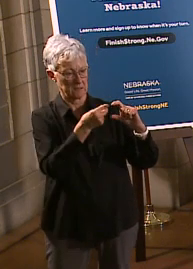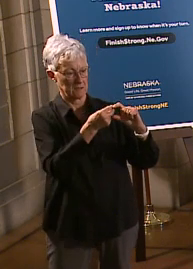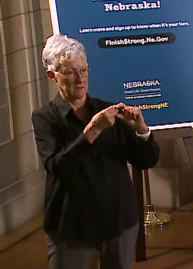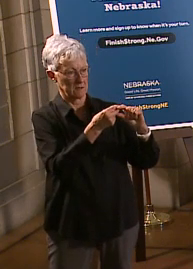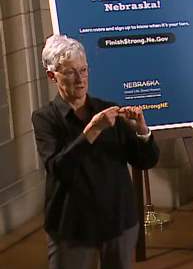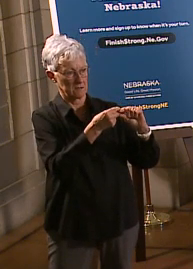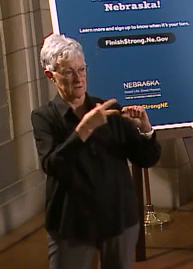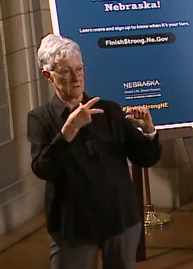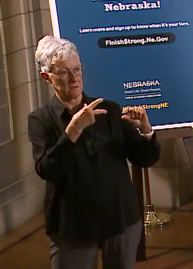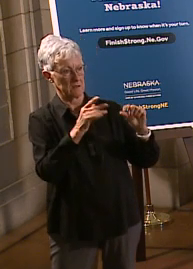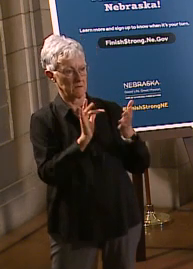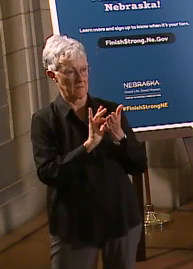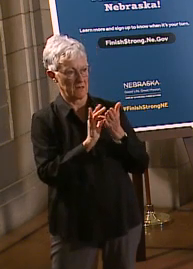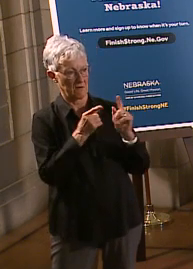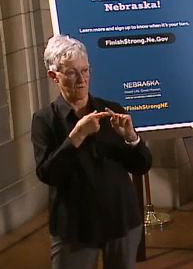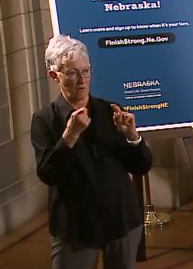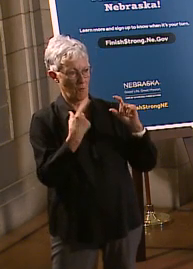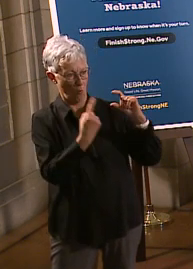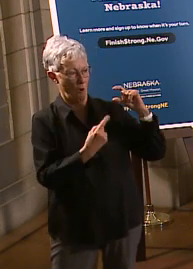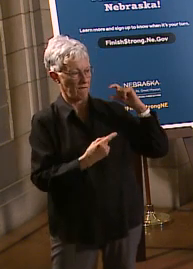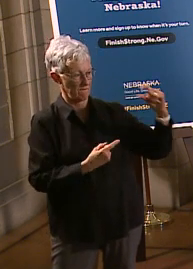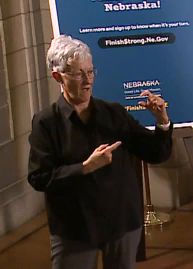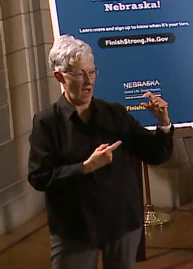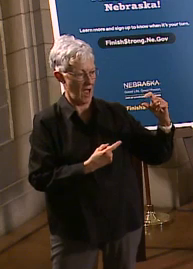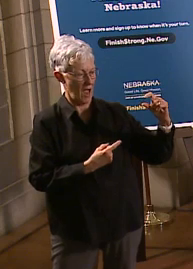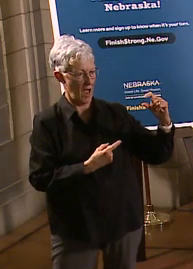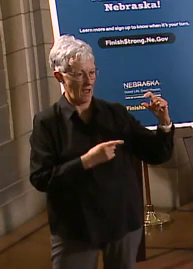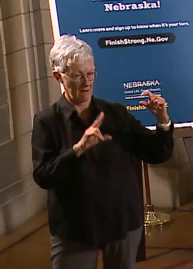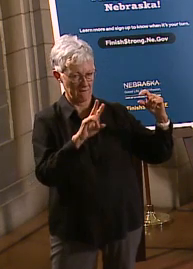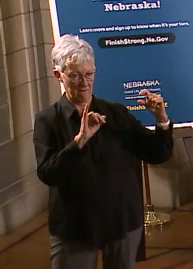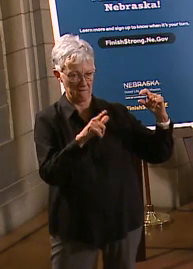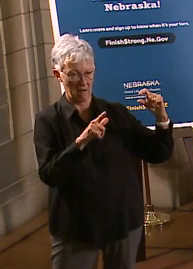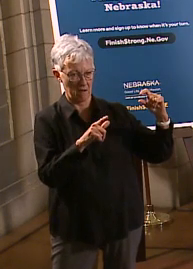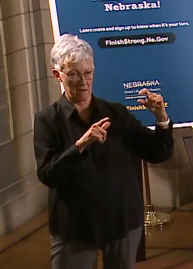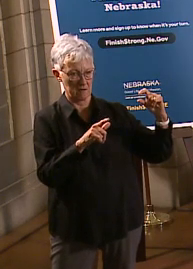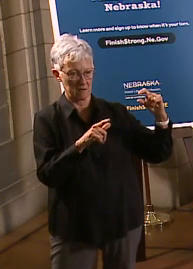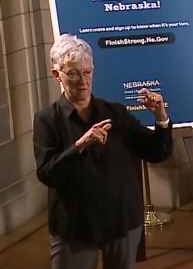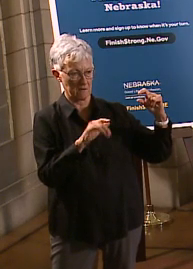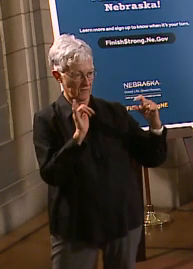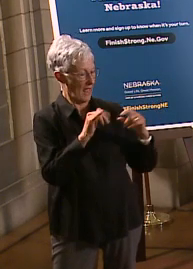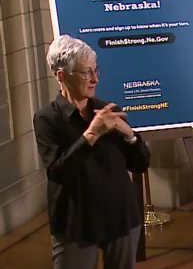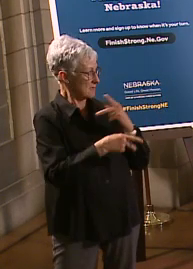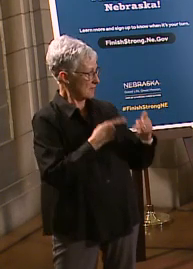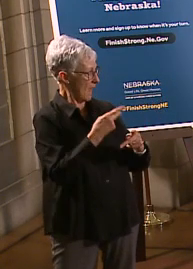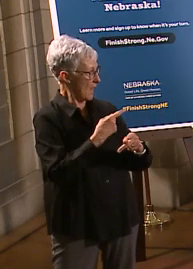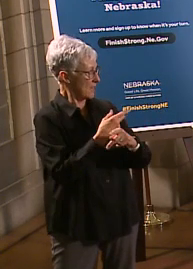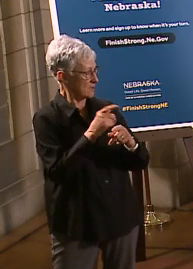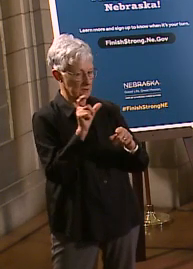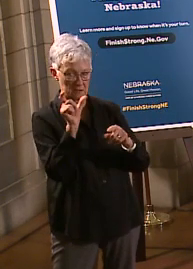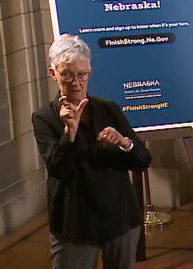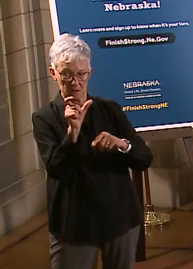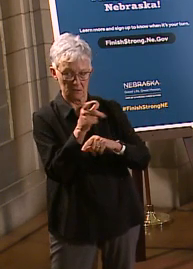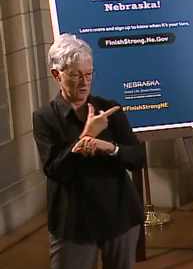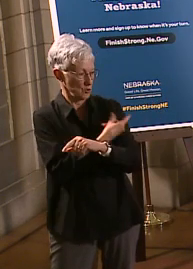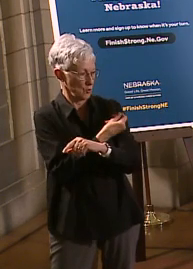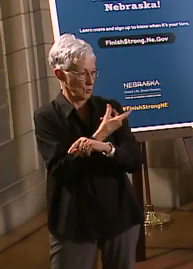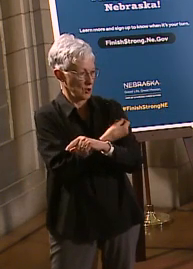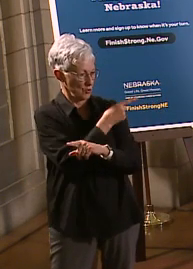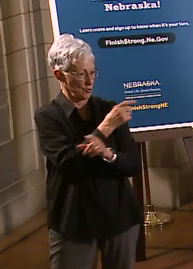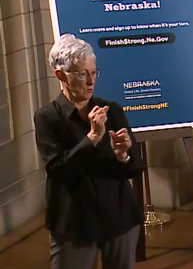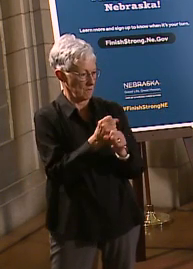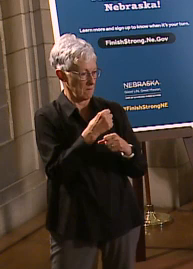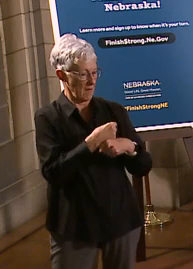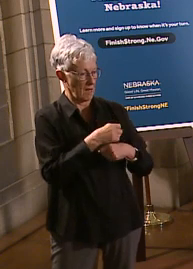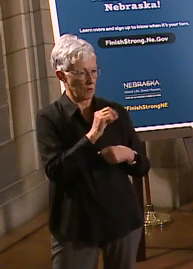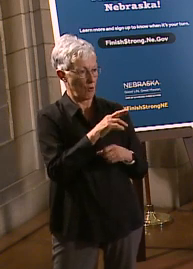that vial and maybe 11 of Moderna out of the vial? Are those the ones you're making, or is that a standard type, just a